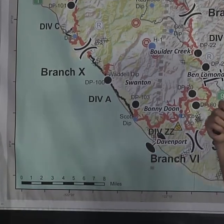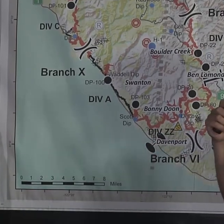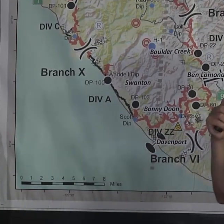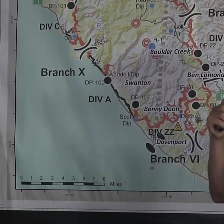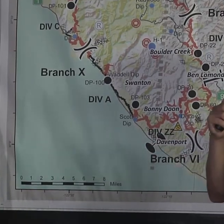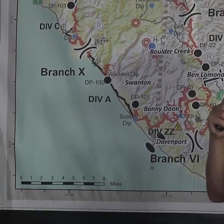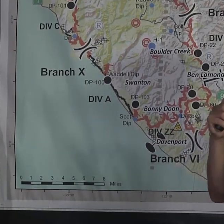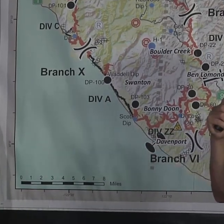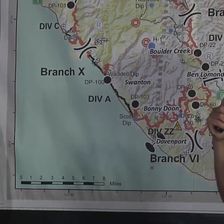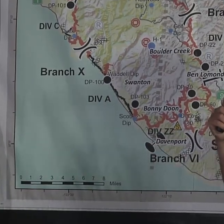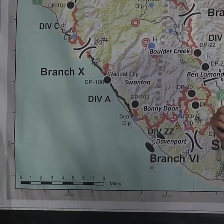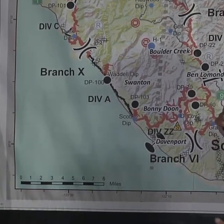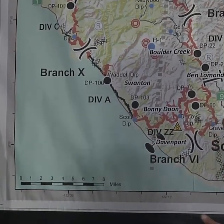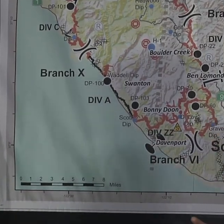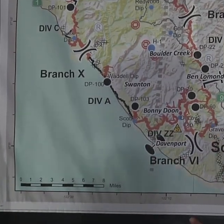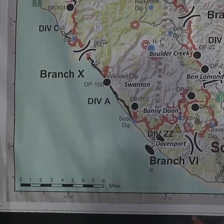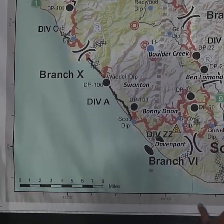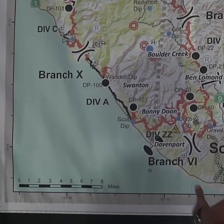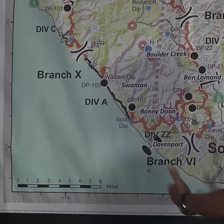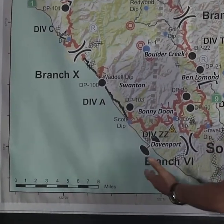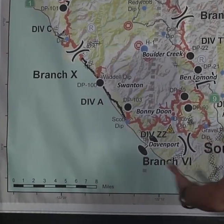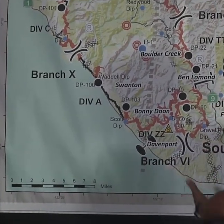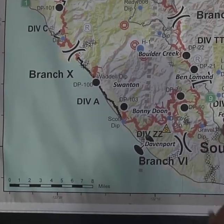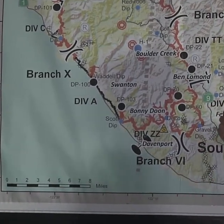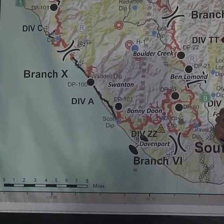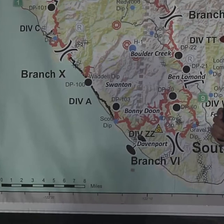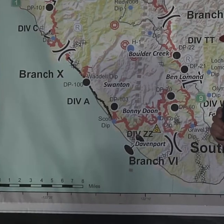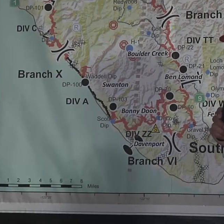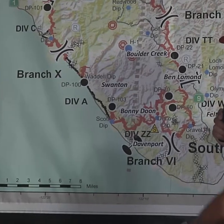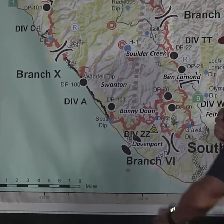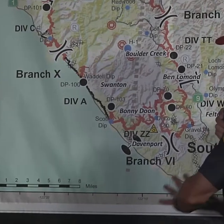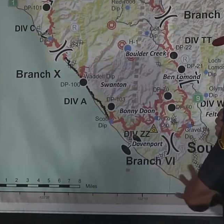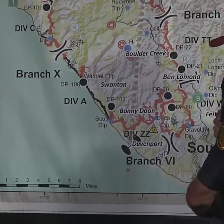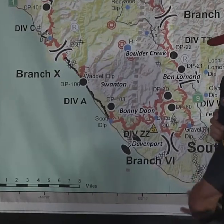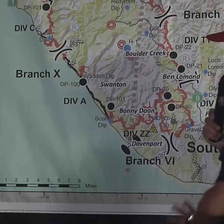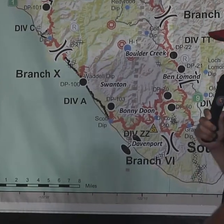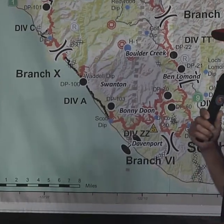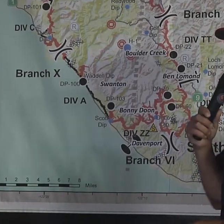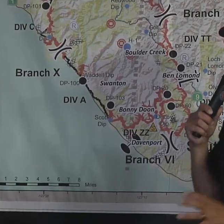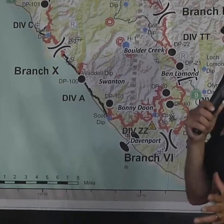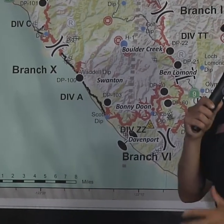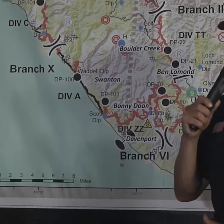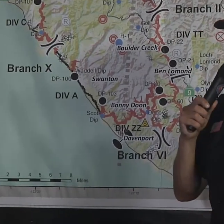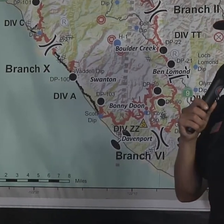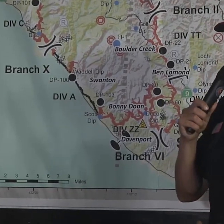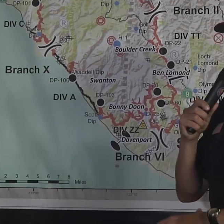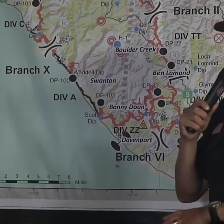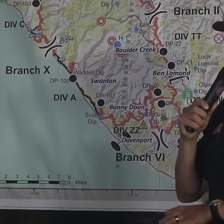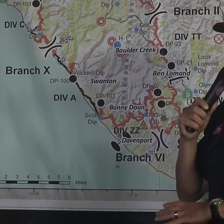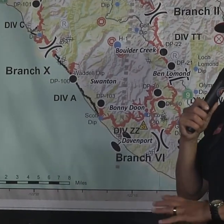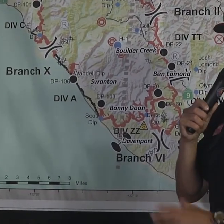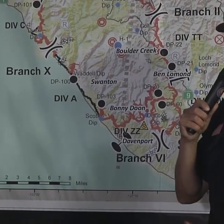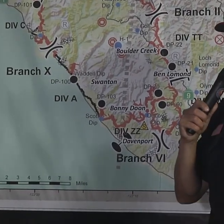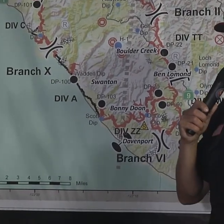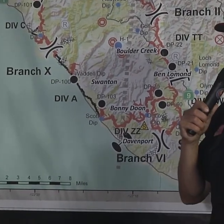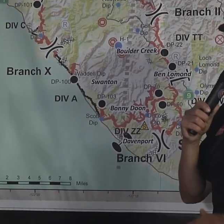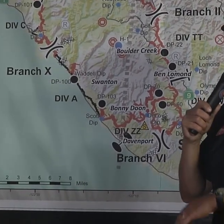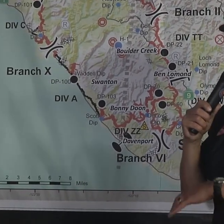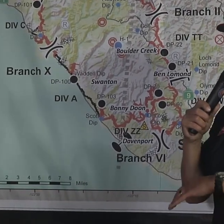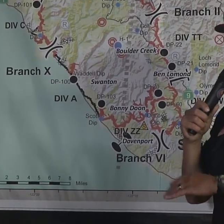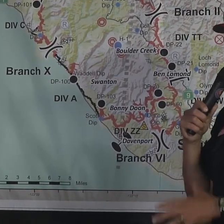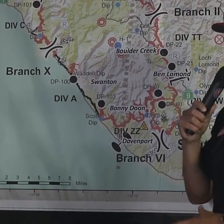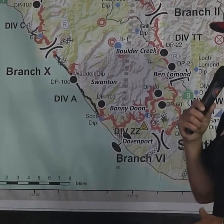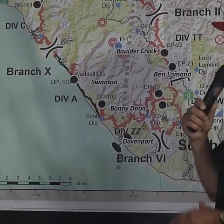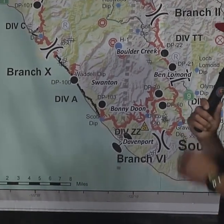blackened out and is extinguished. So we're continuing to work on that area. So Santa Cruz and the UC campus looking very well